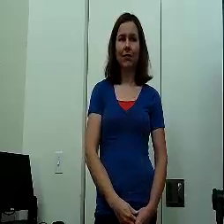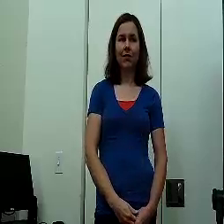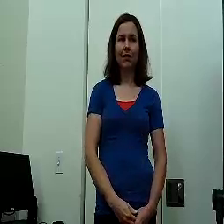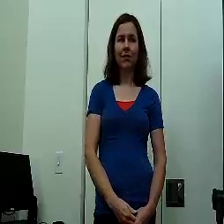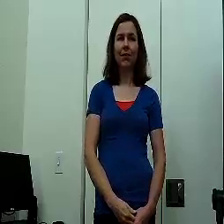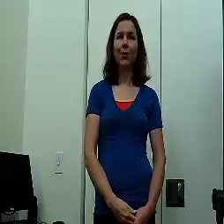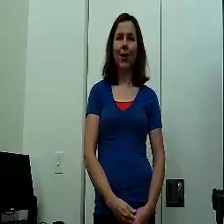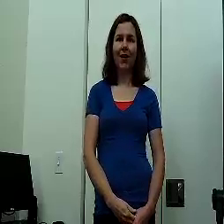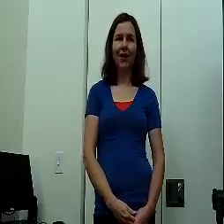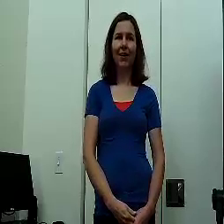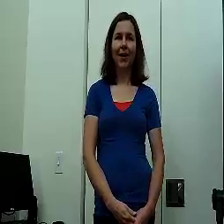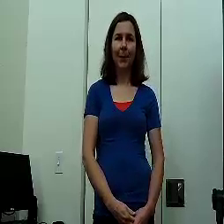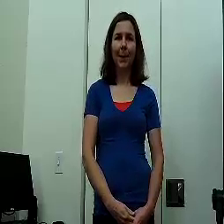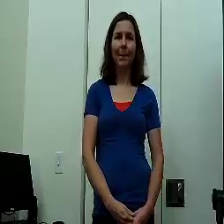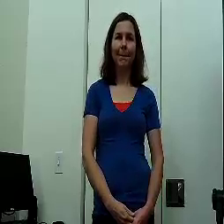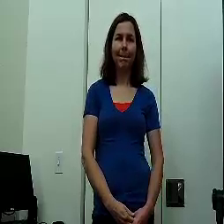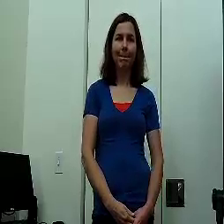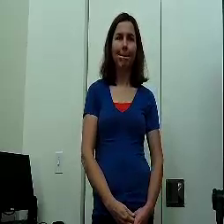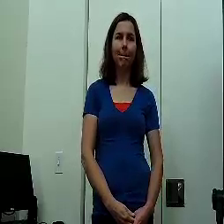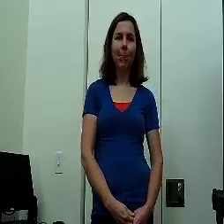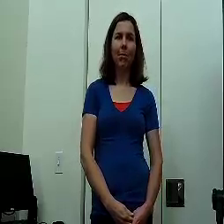Raw. Raw. Yep.